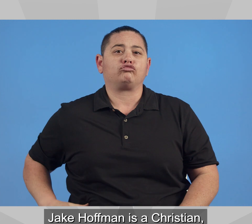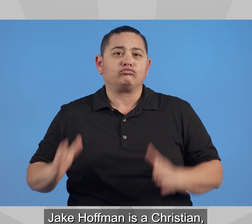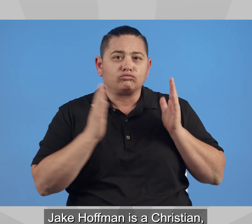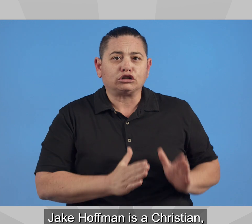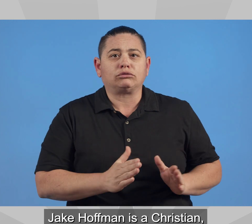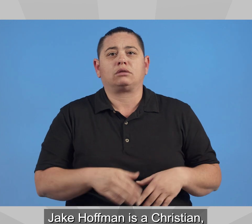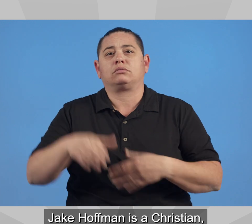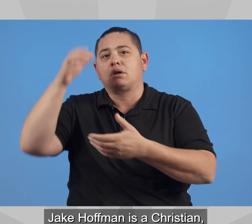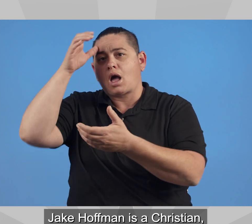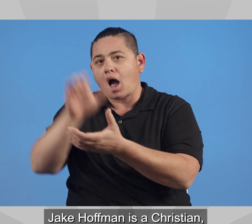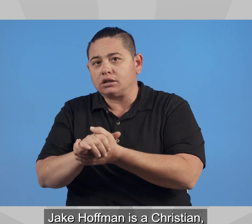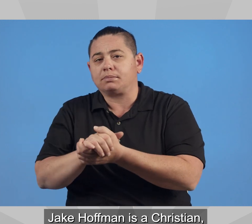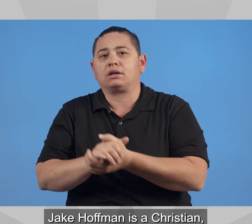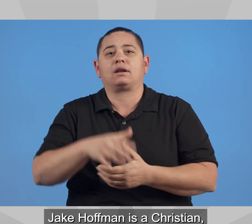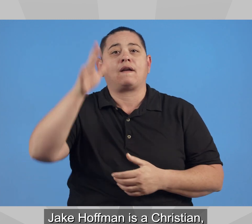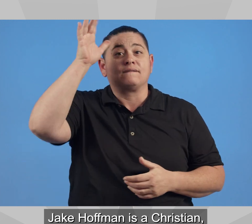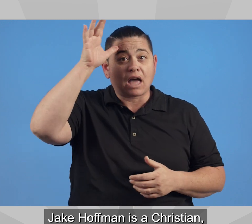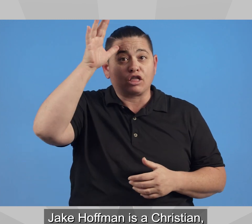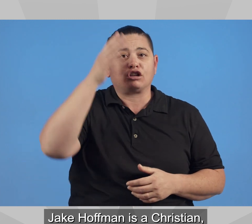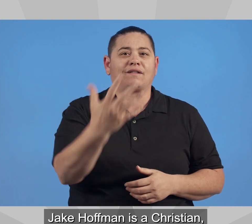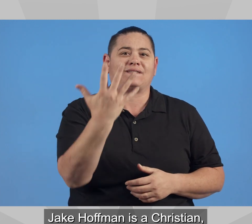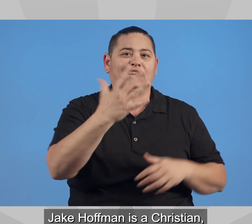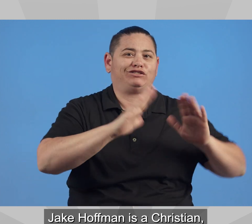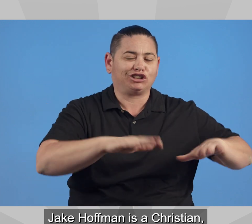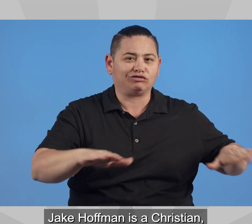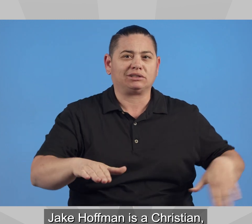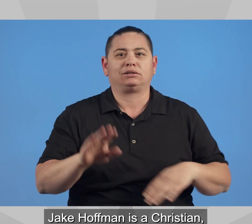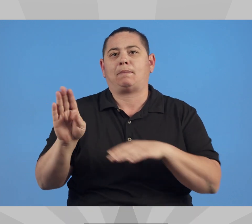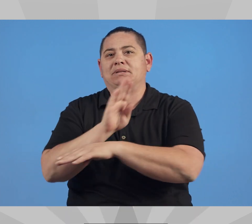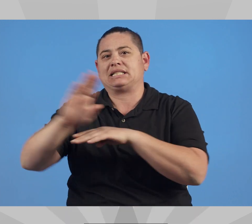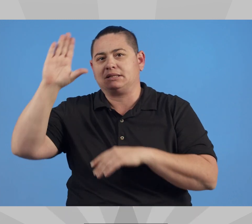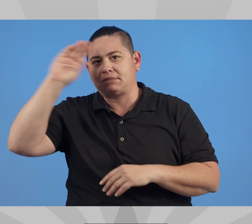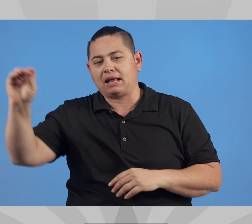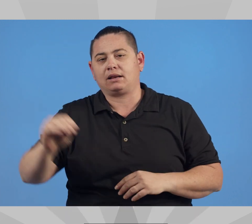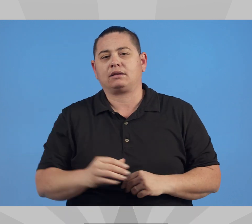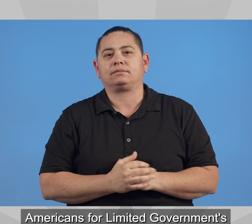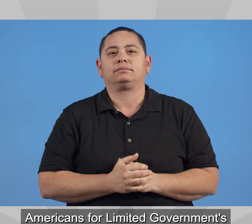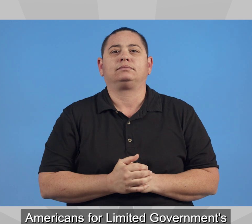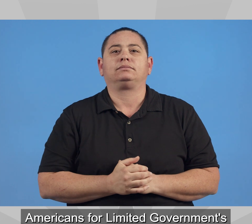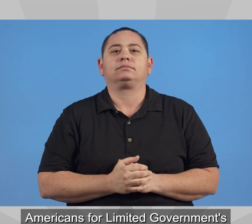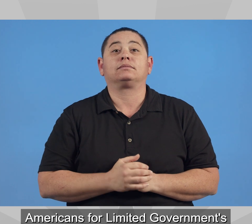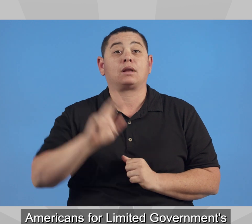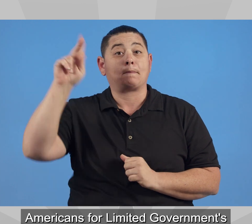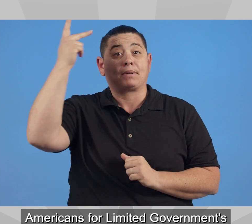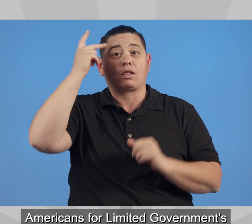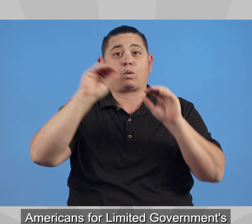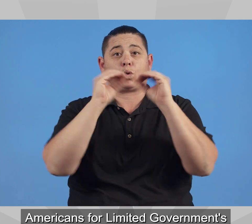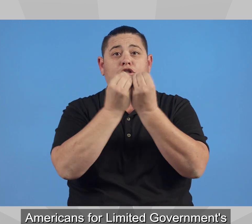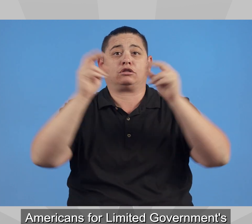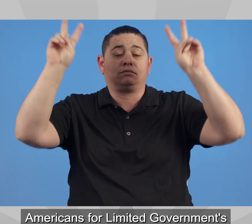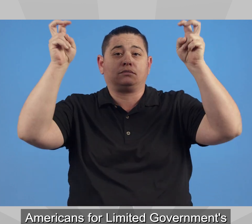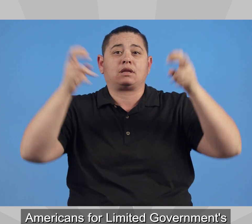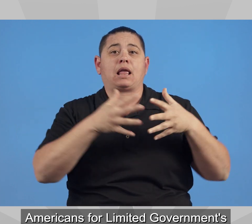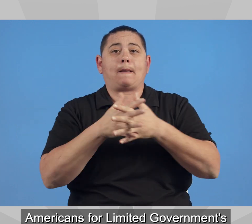Jake Hoffman is a Christian, husband, father of 5, businessman, Americans for Limited